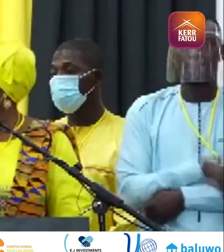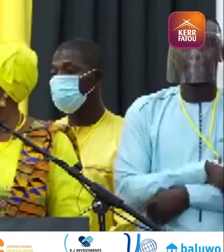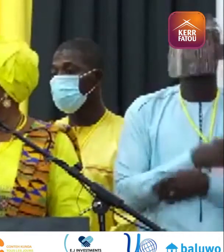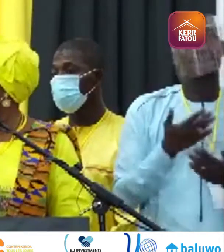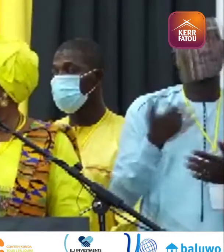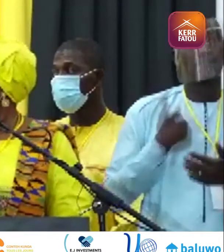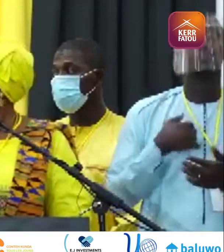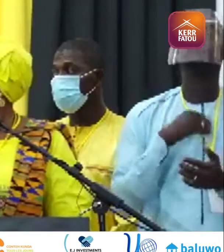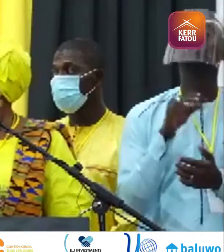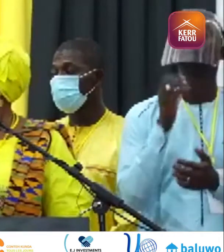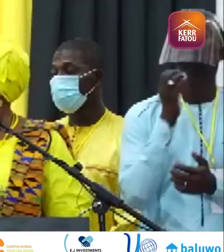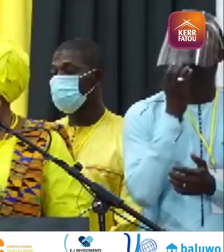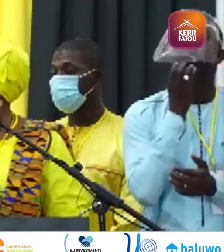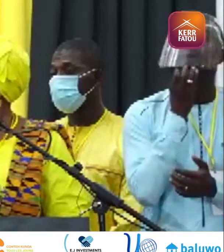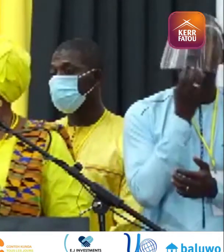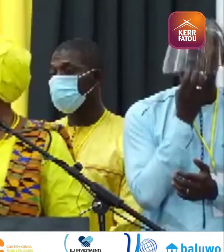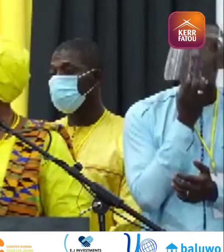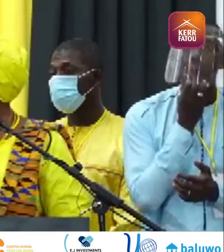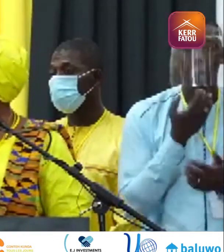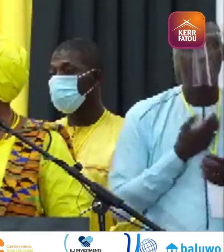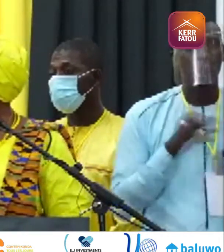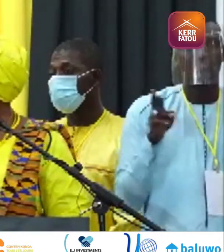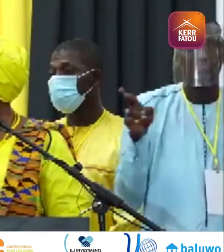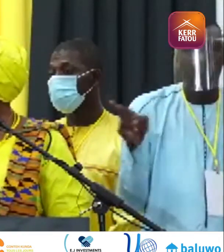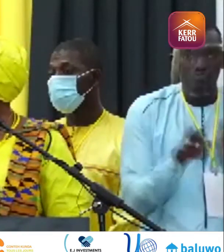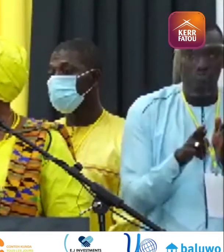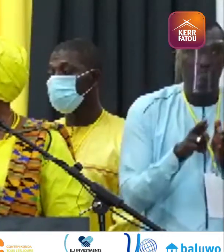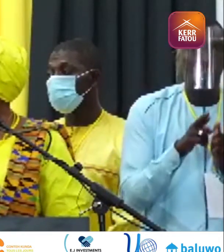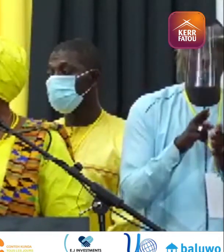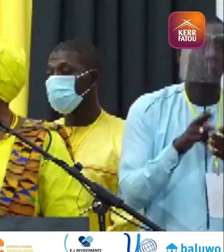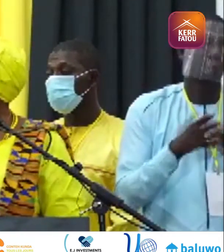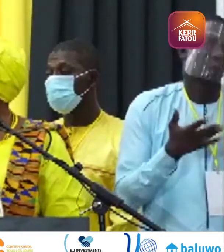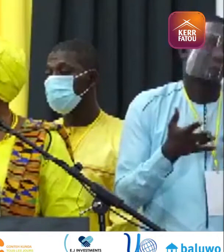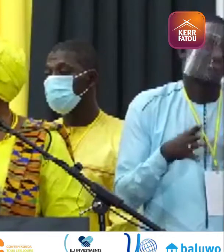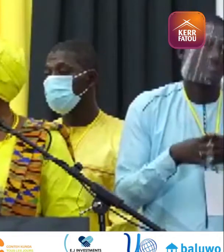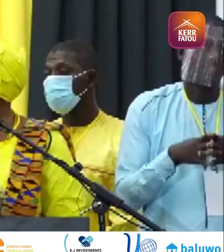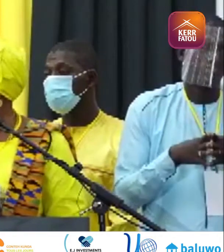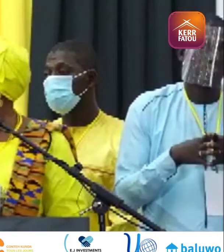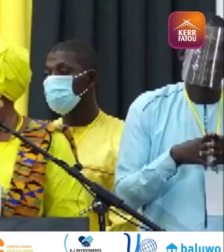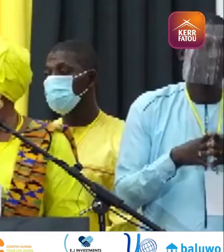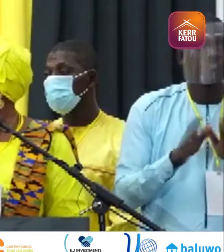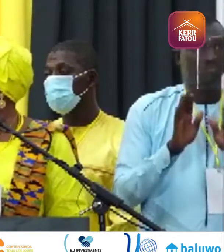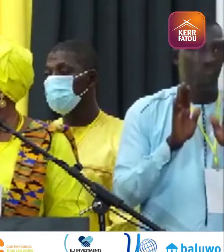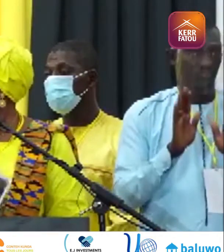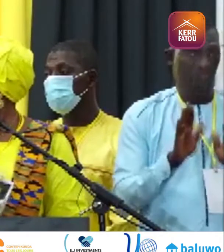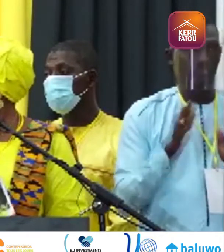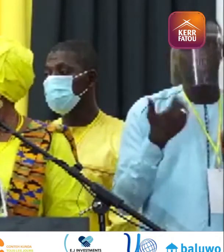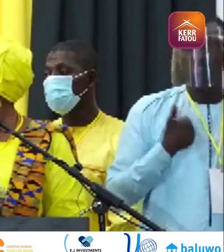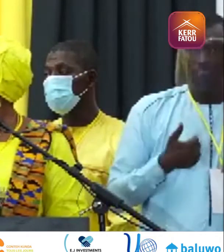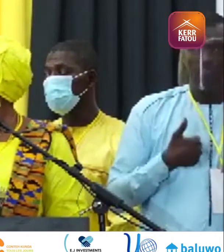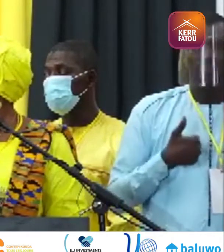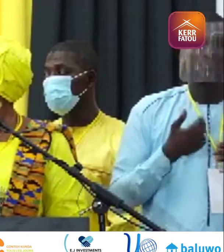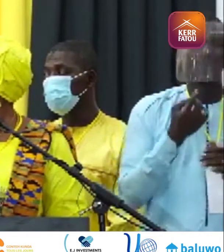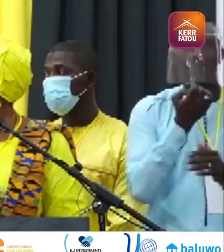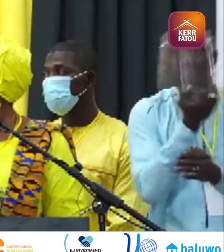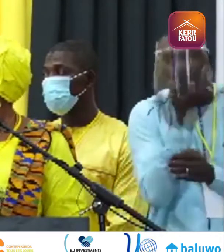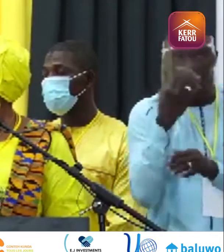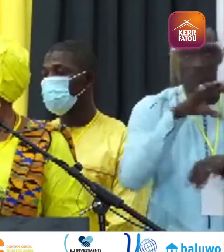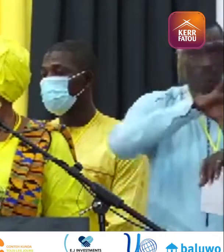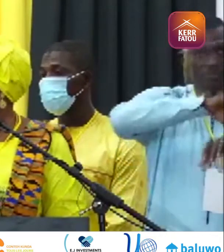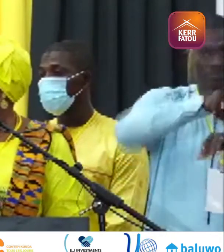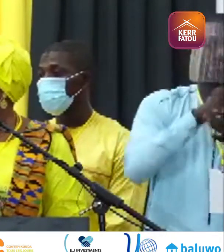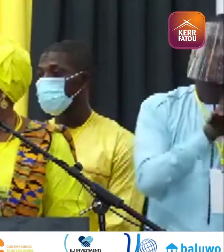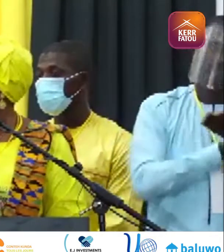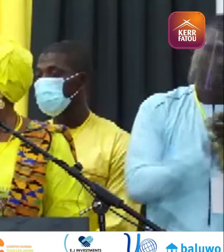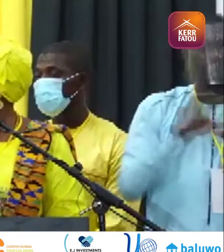Your Excellency, to have a very short interlude, just to wake people up for a few minutes